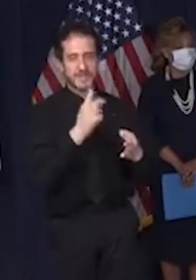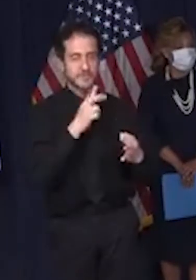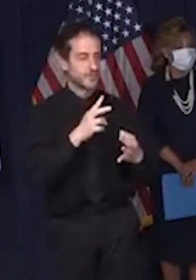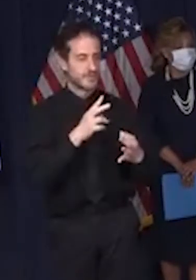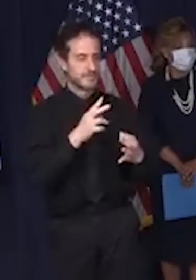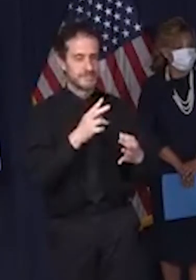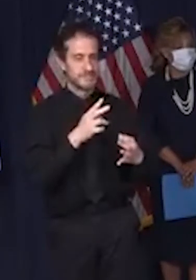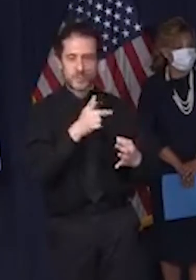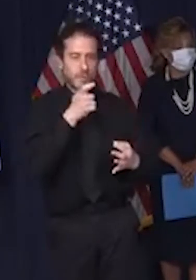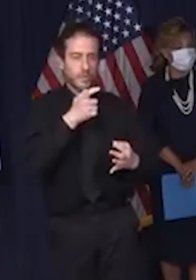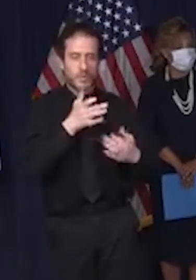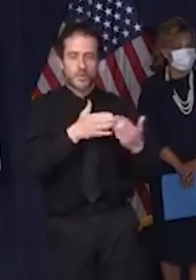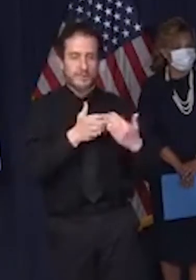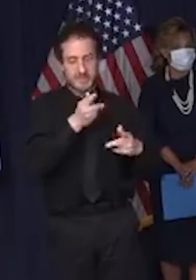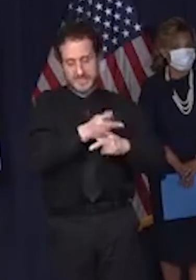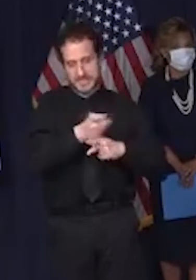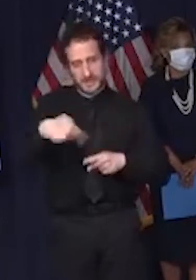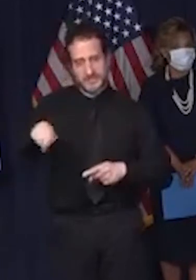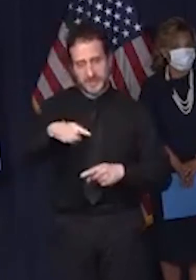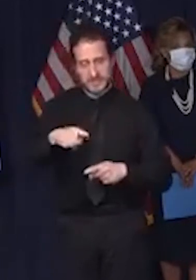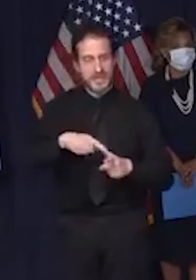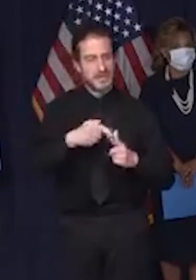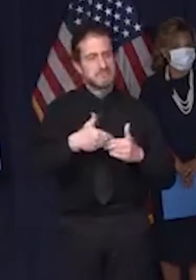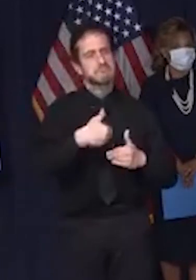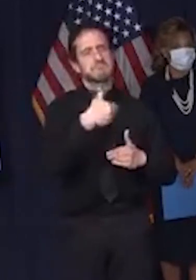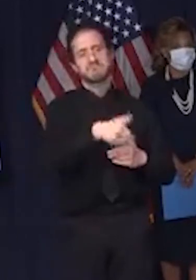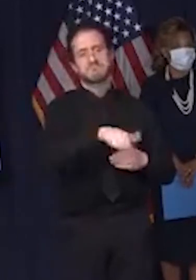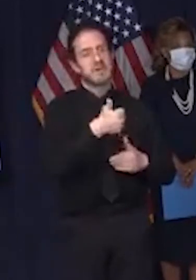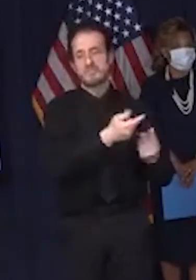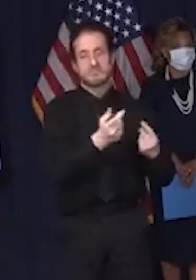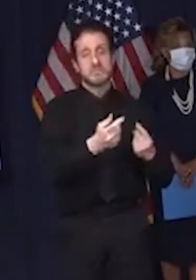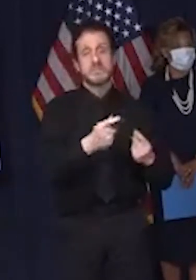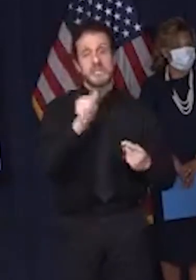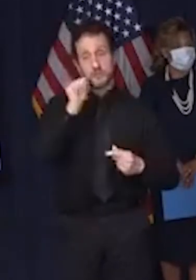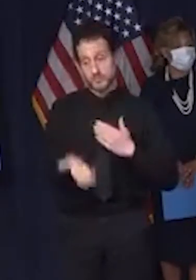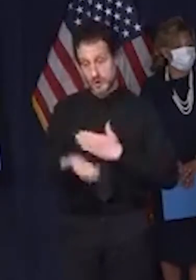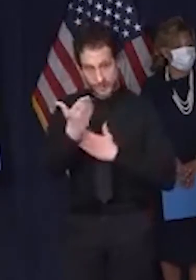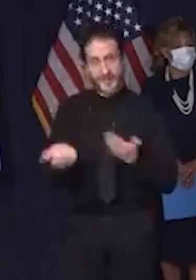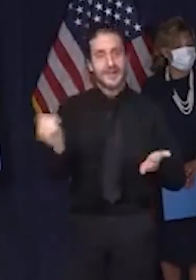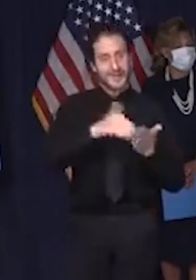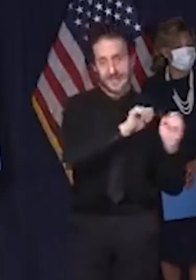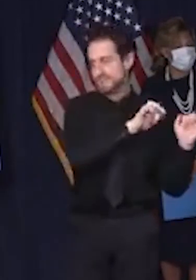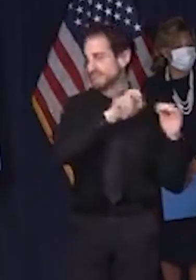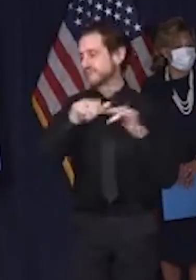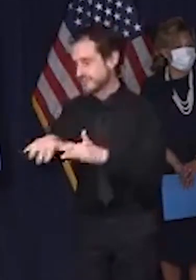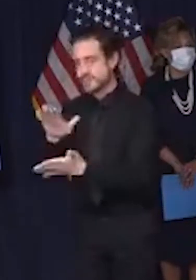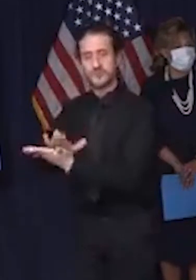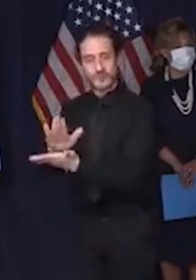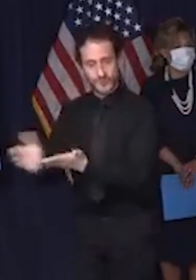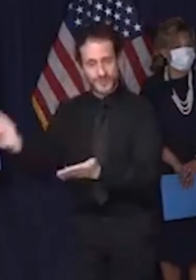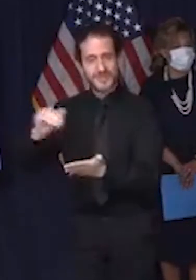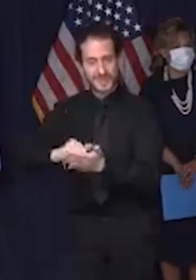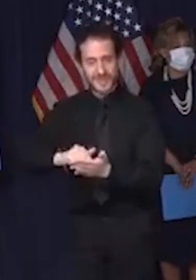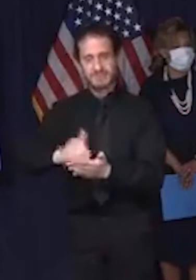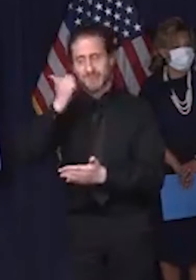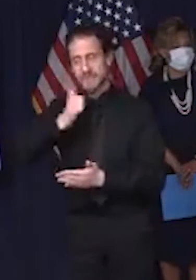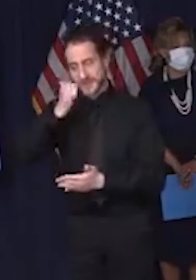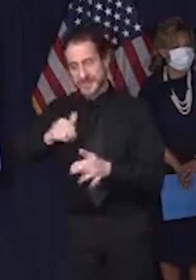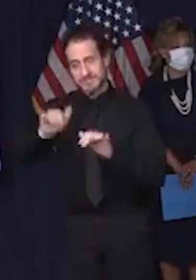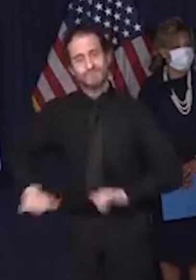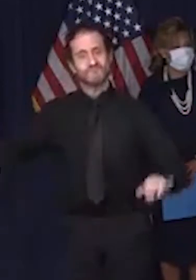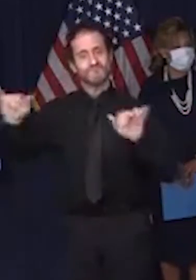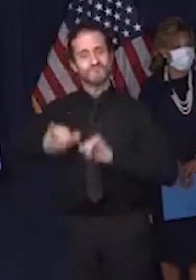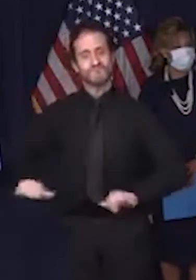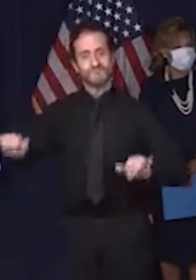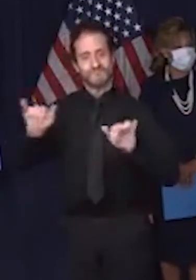and go wherever it is that they go next, until the next morning, of course, when they do it all over again. That